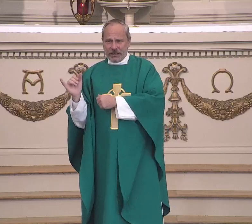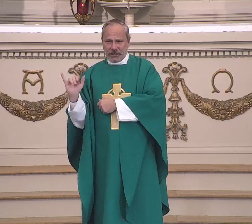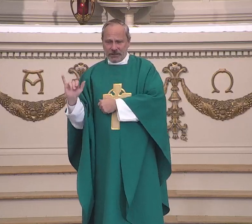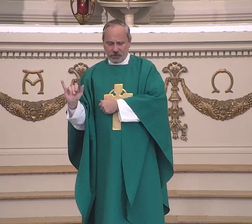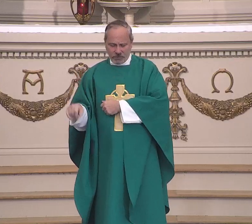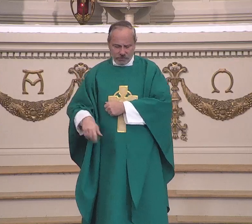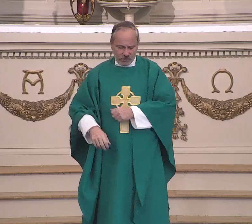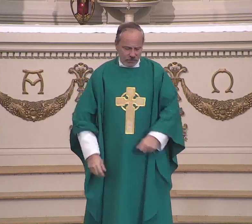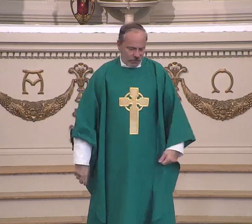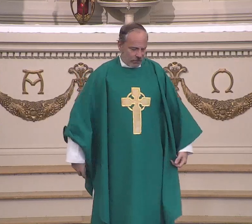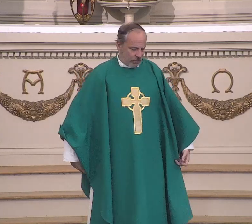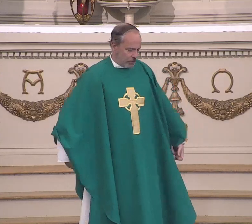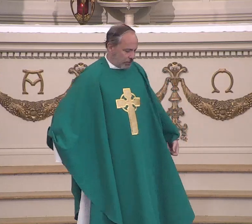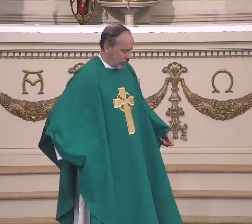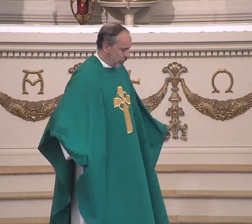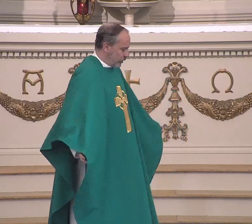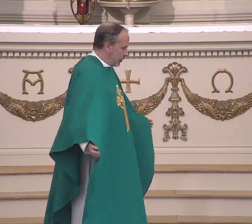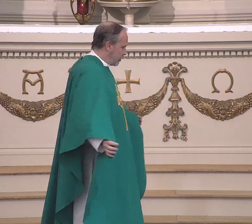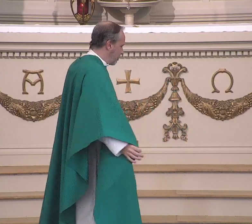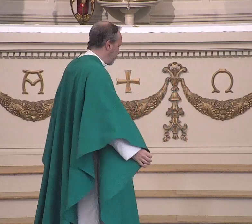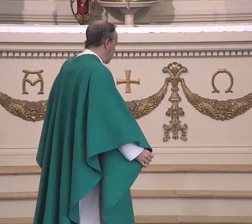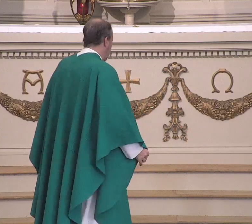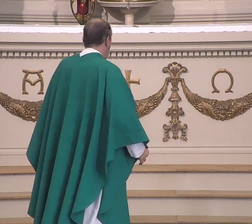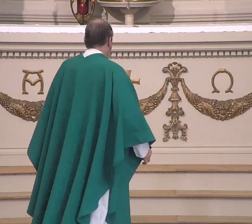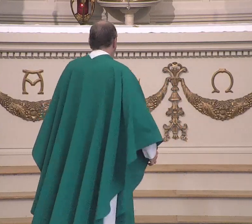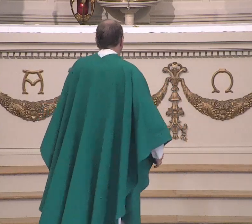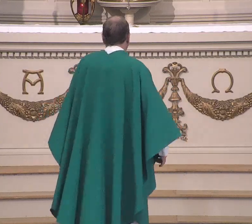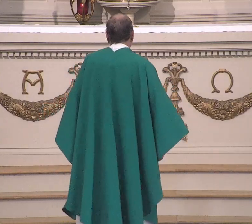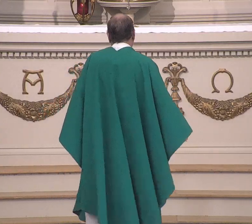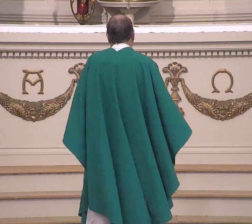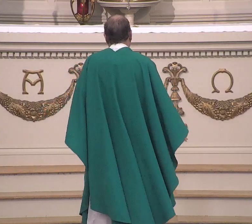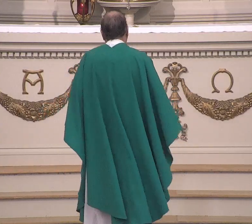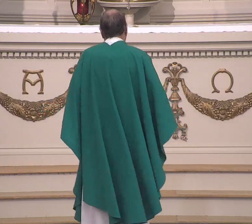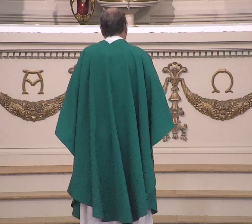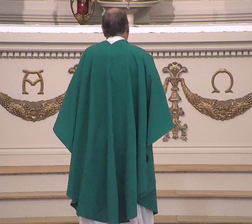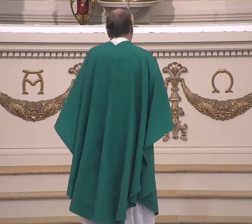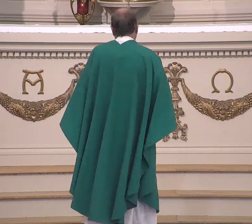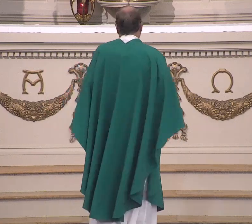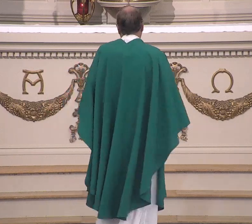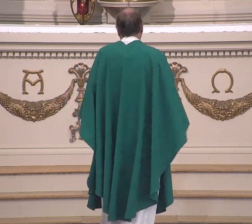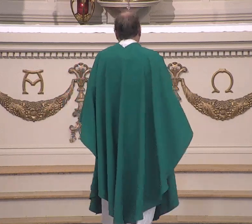And so let us be like St. Paul and recognize that we are sinners.